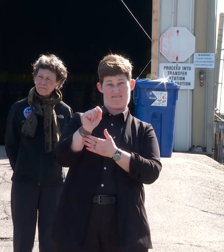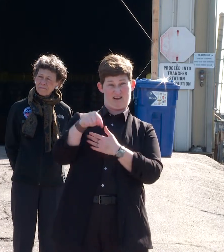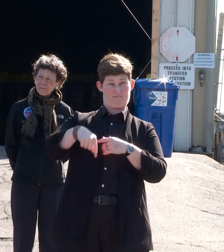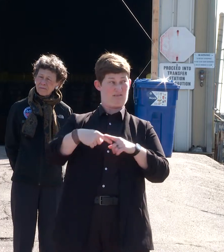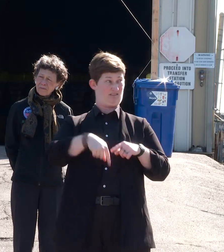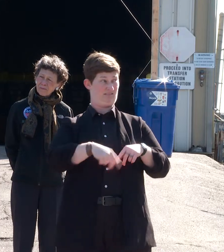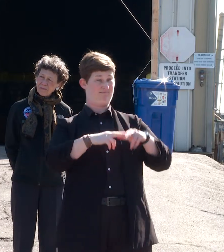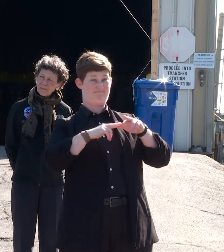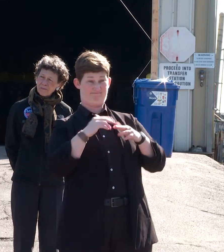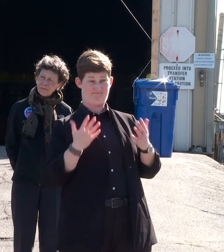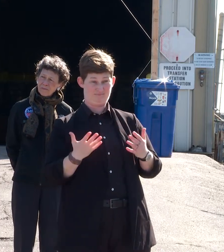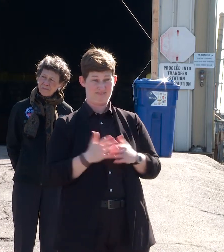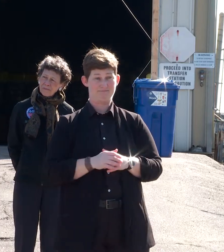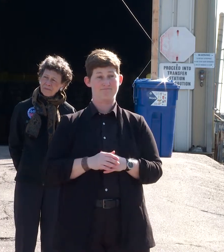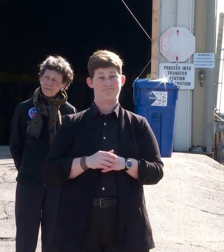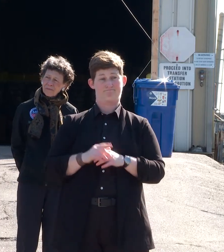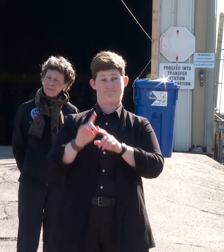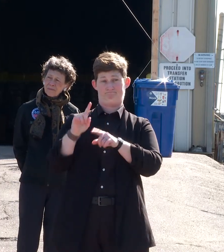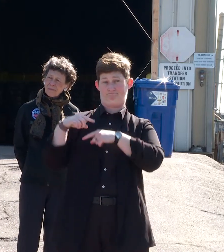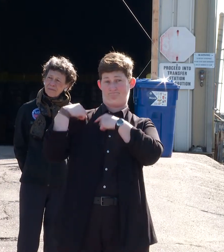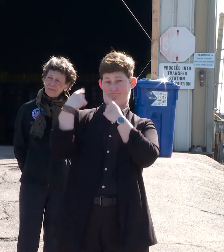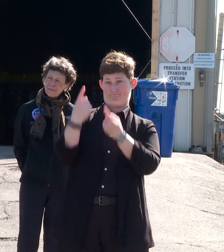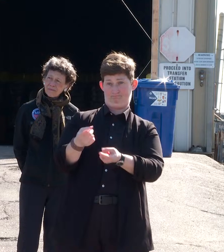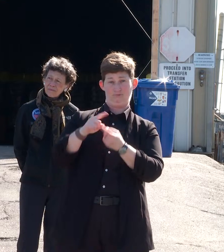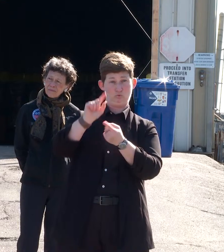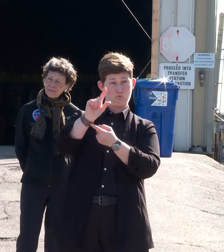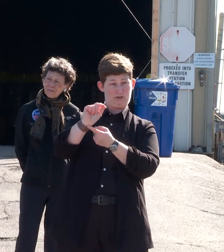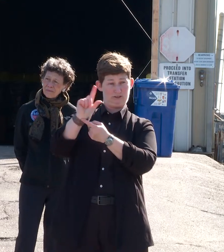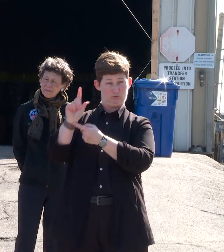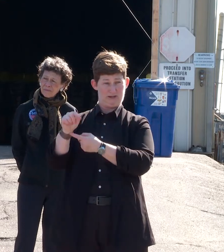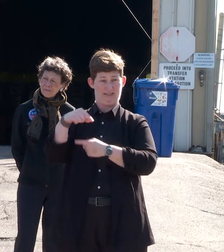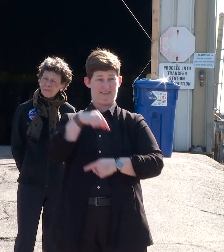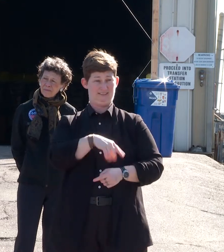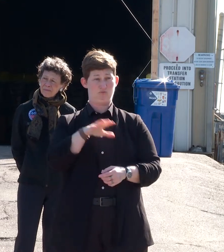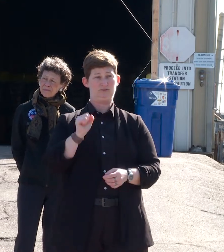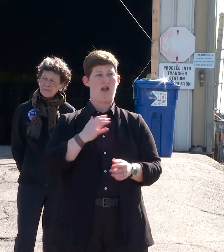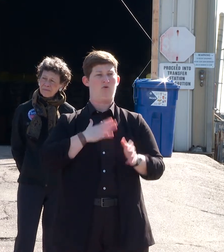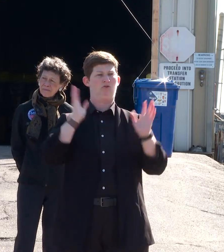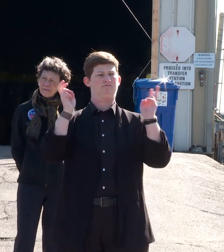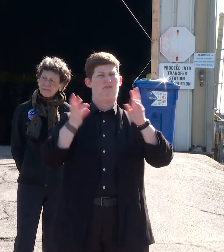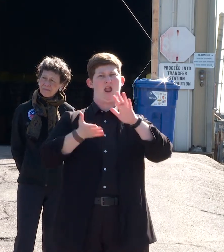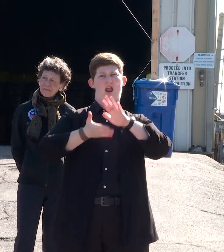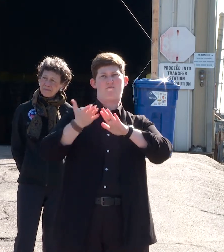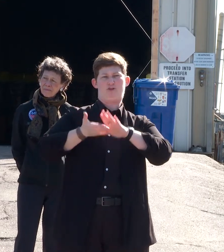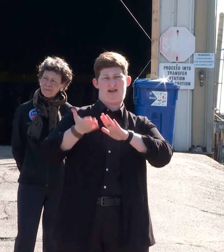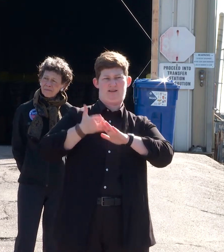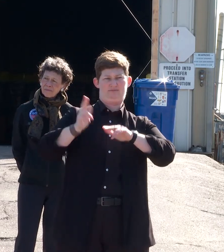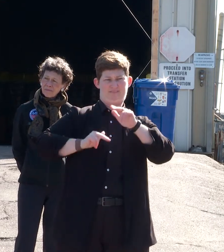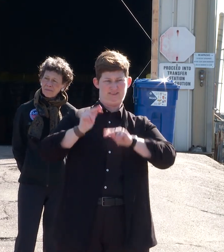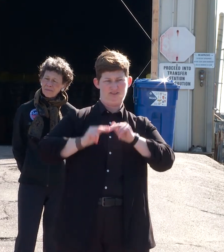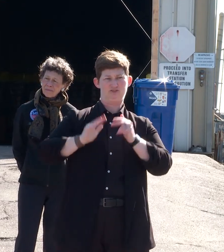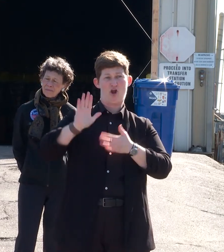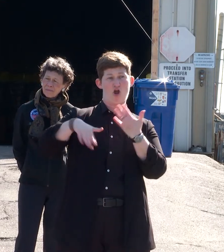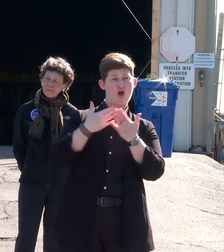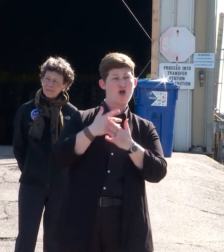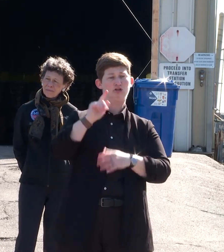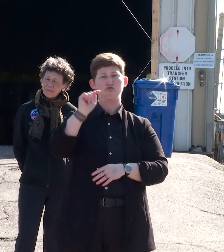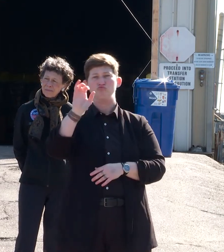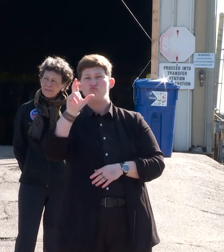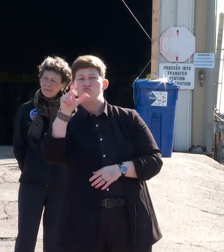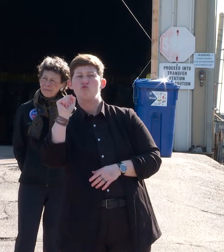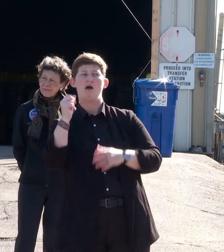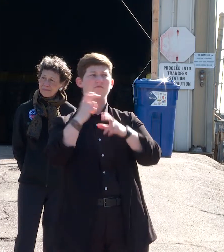until 2020, this was actually our operations facility. So we ran all of our trucks that go out and do the collection of solid waste,